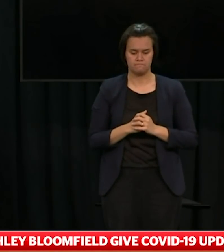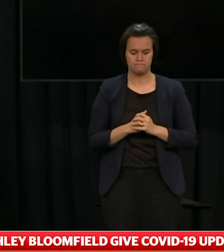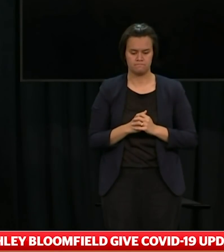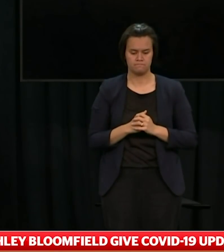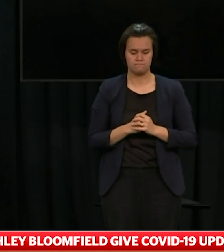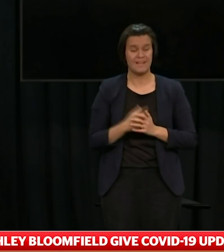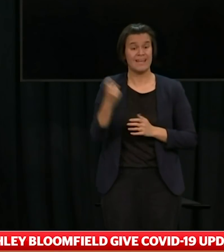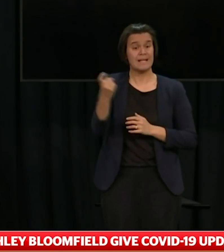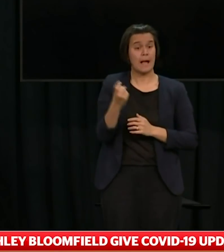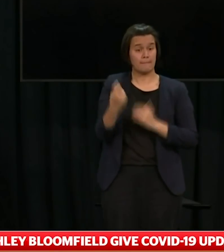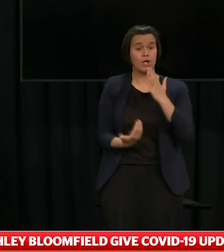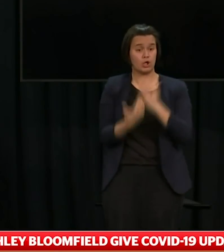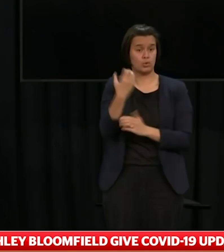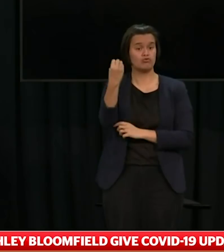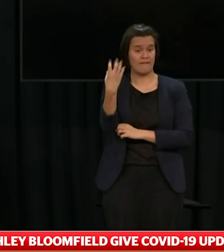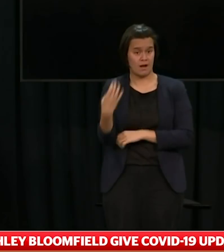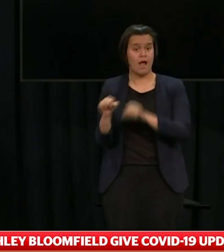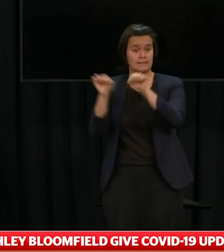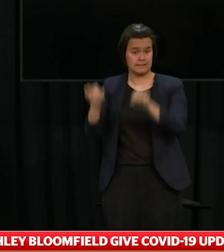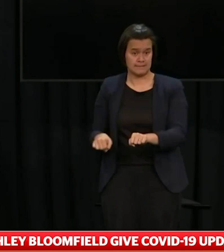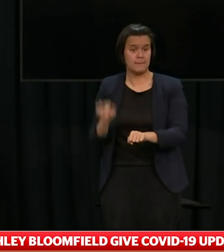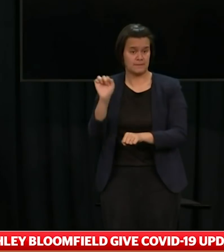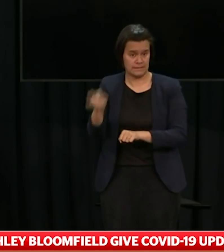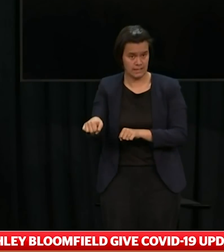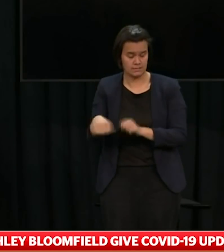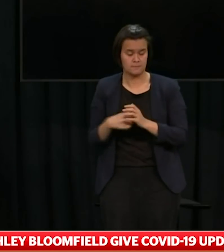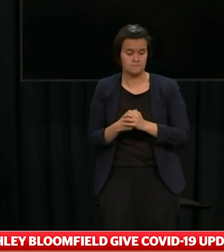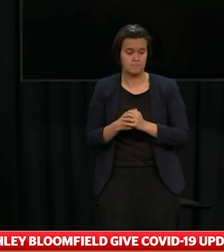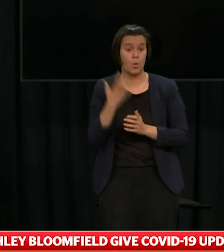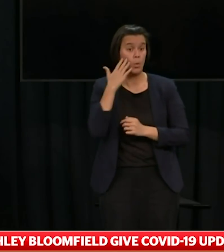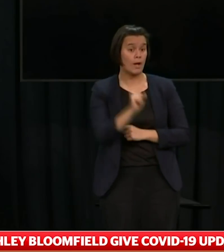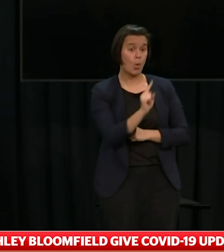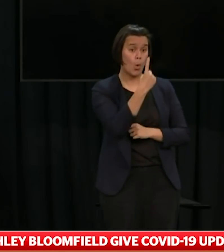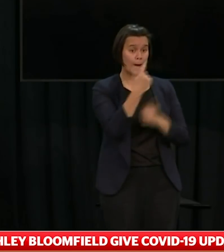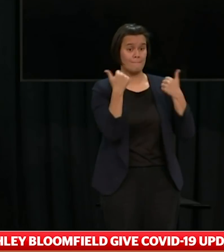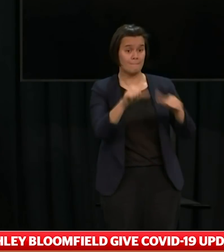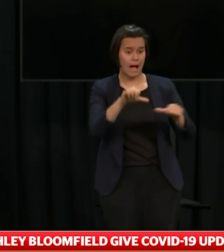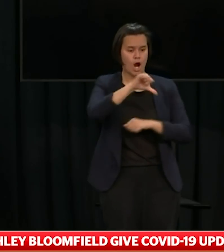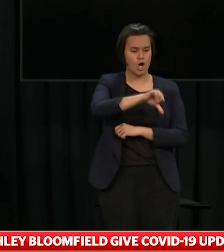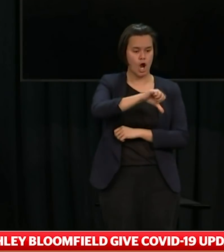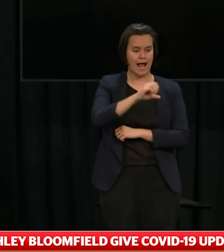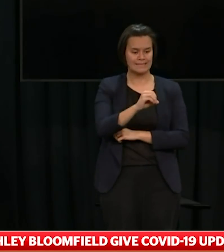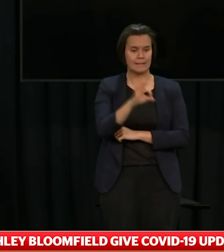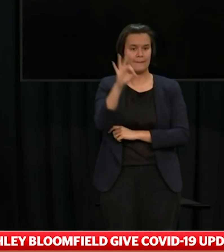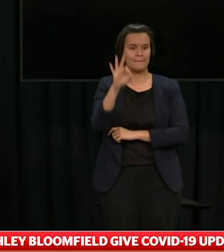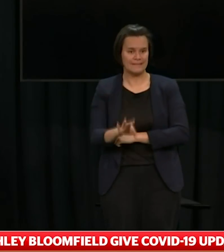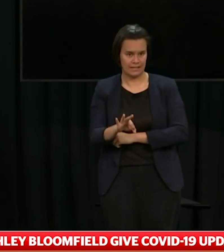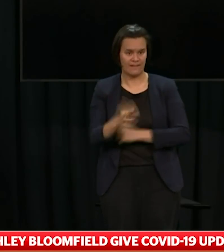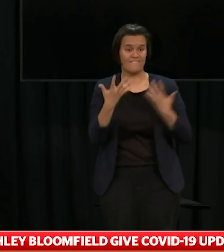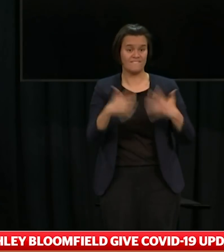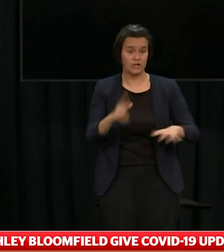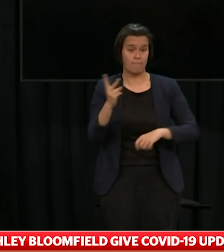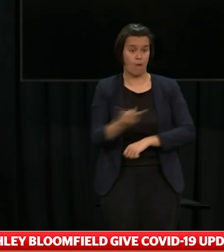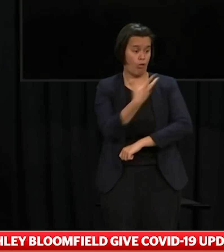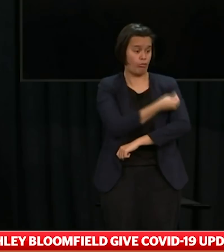protection framework. And of course for Auckland, that will occur once we hit 90% in the 3 DHBs in